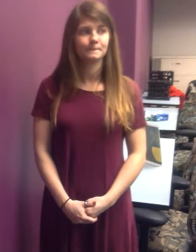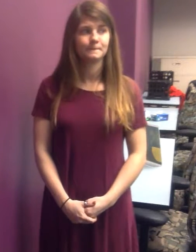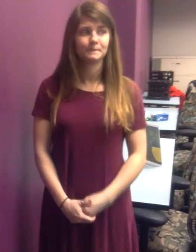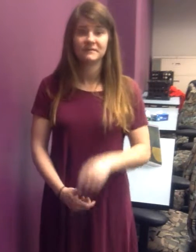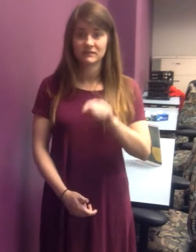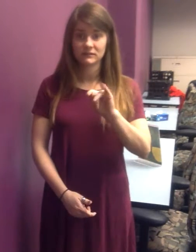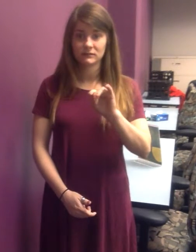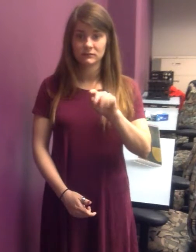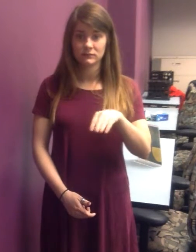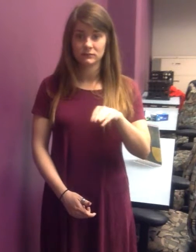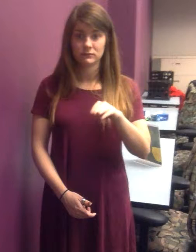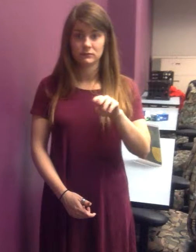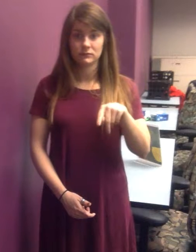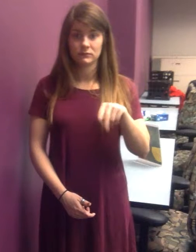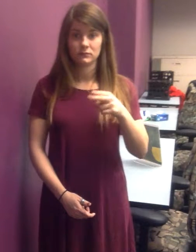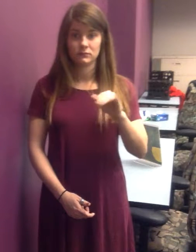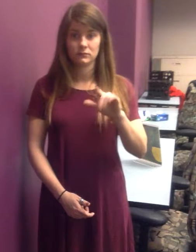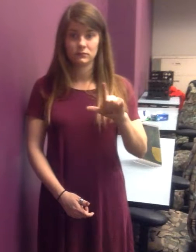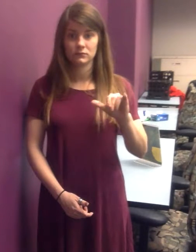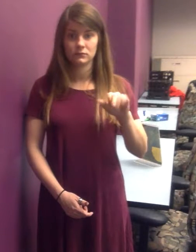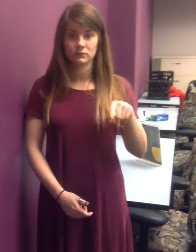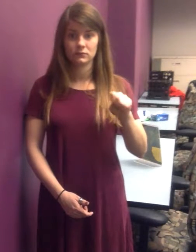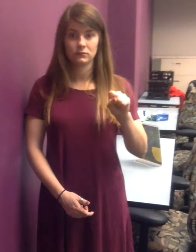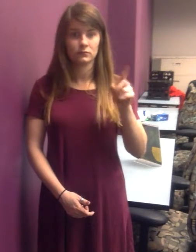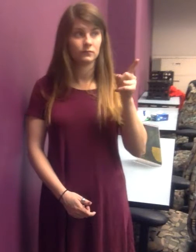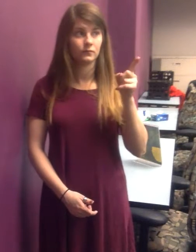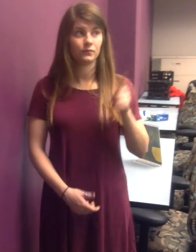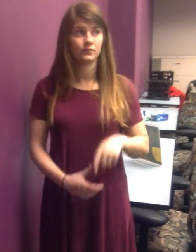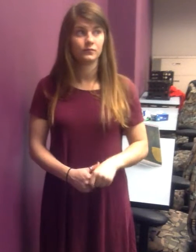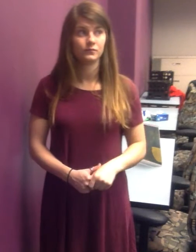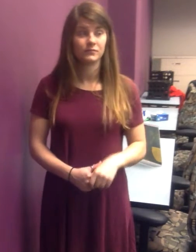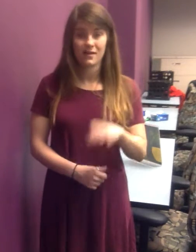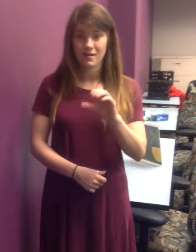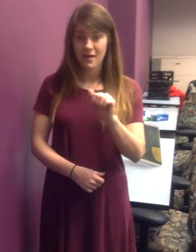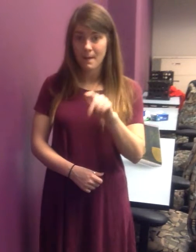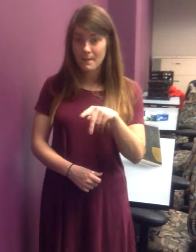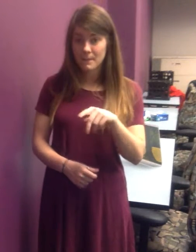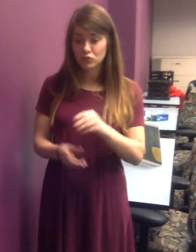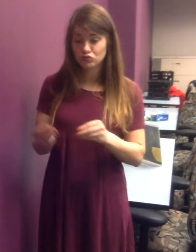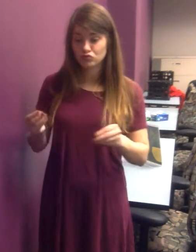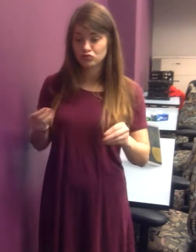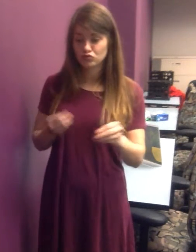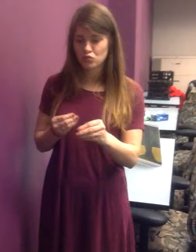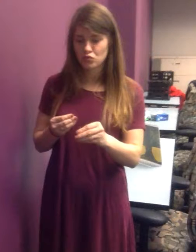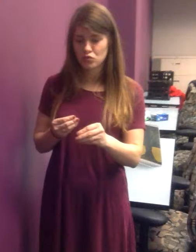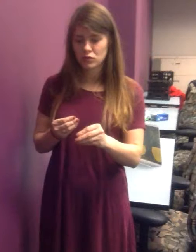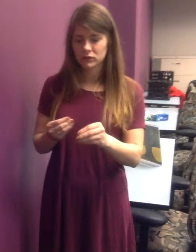was at the top of their agenda. And in the end, they were beaten. You've said if we win the science argument, I think it's